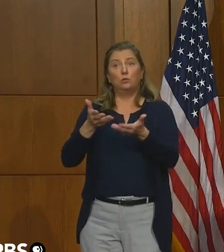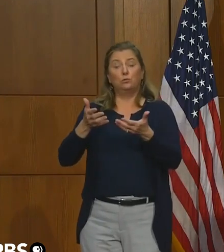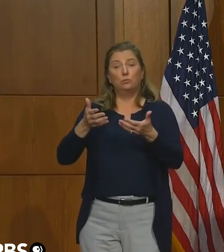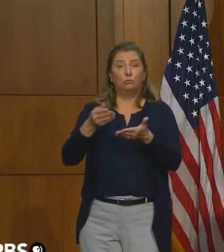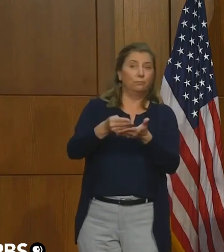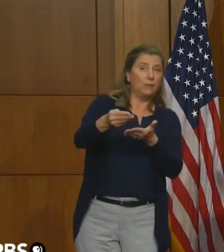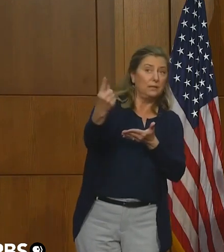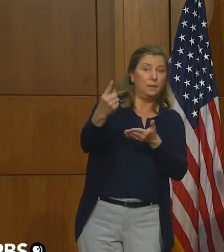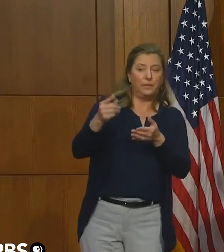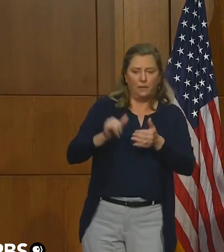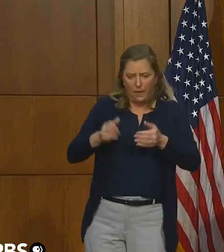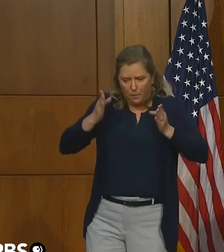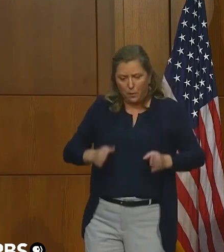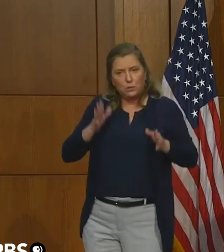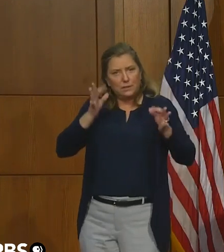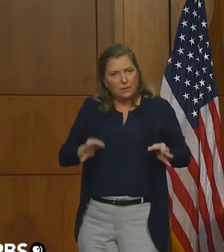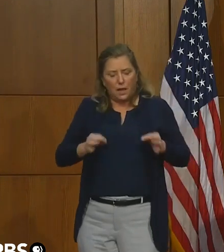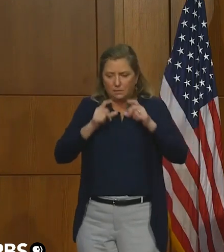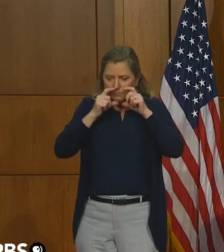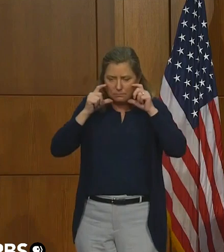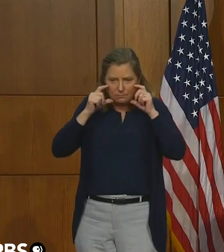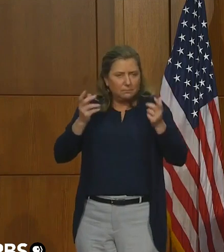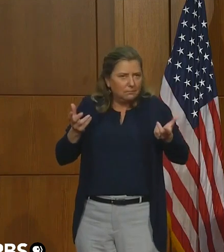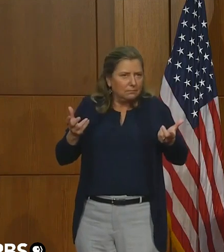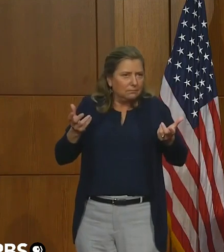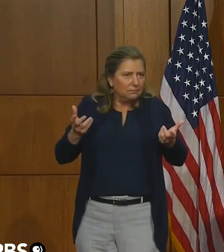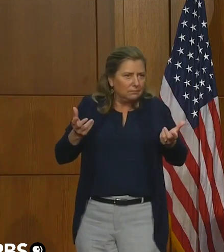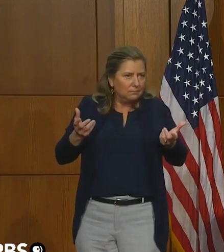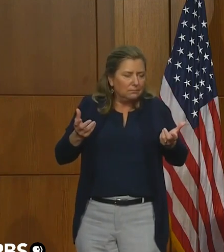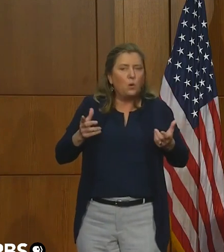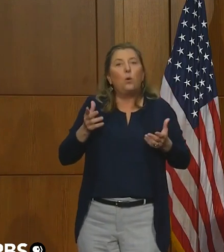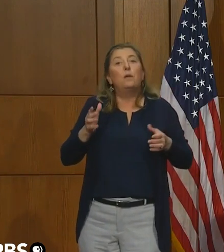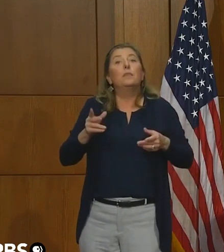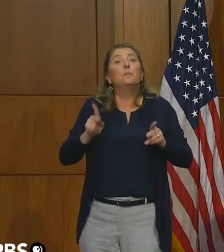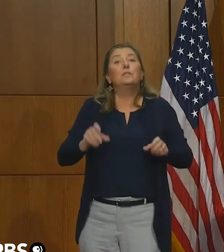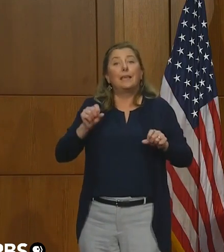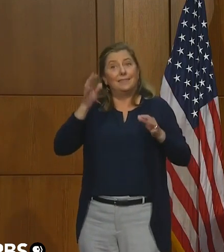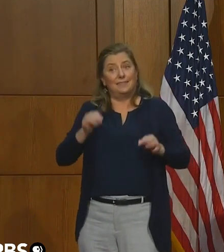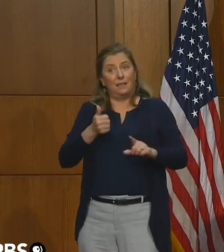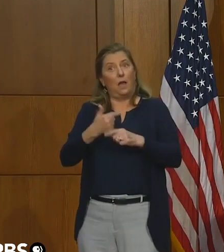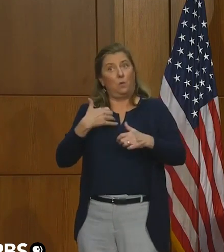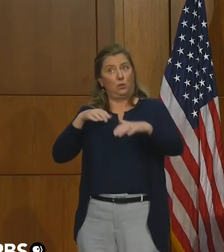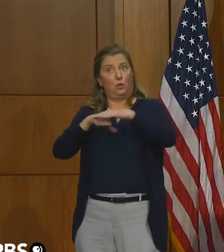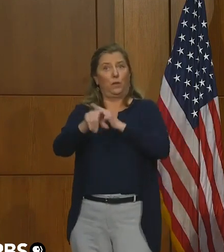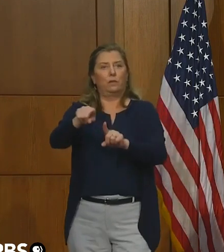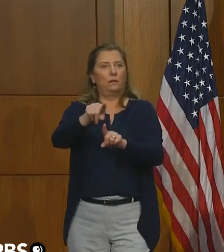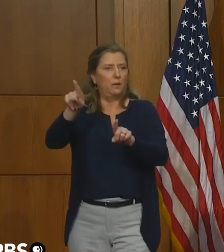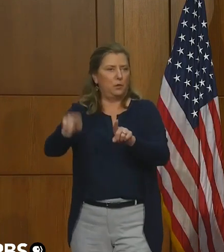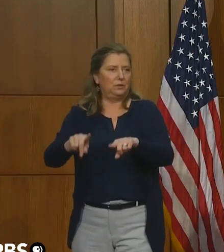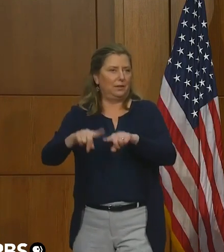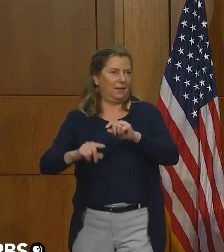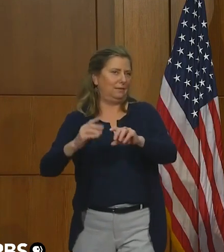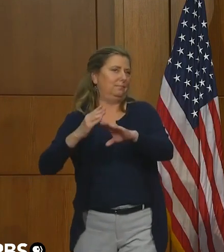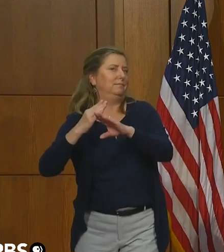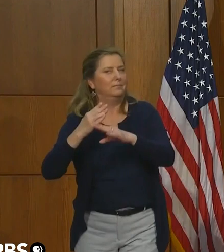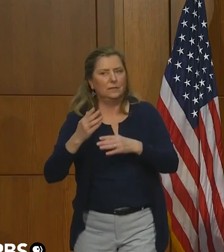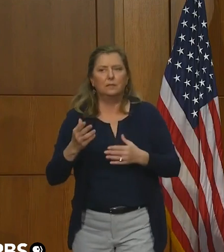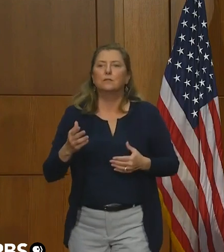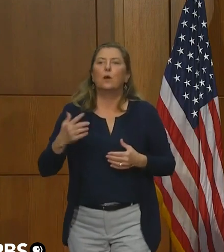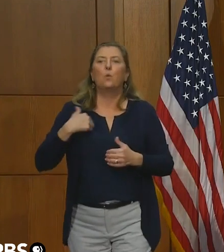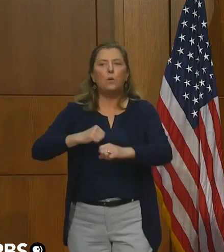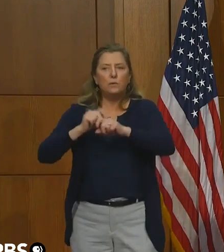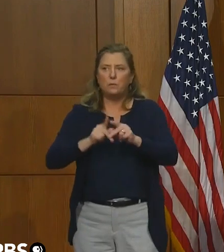can decide whether or not or make that decision. Again, that's why we're making this mandatory, so that we protect those that have